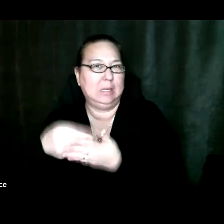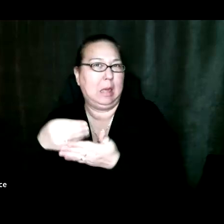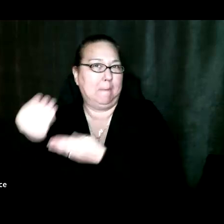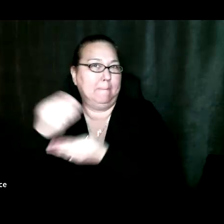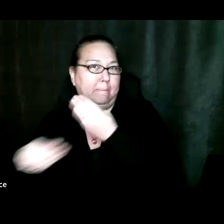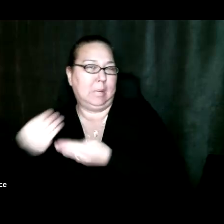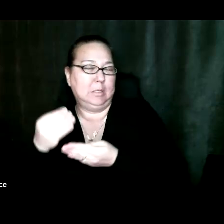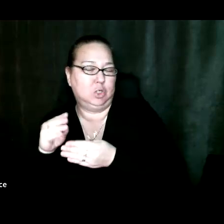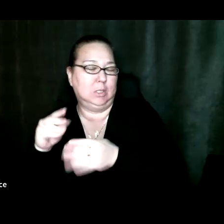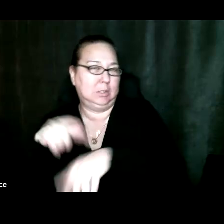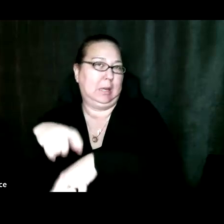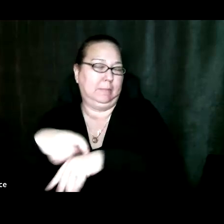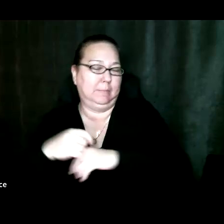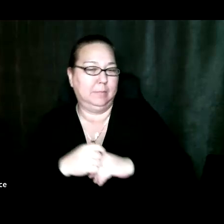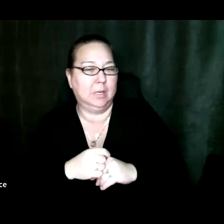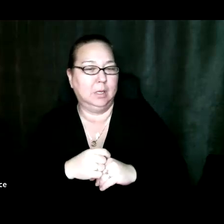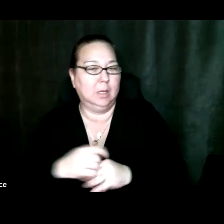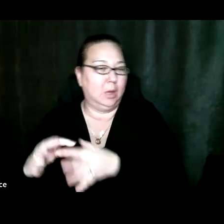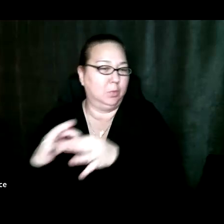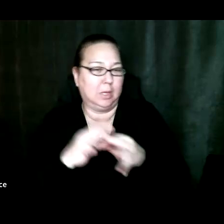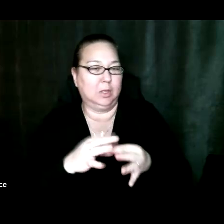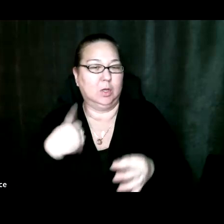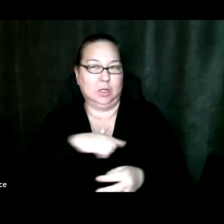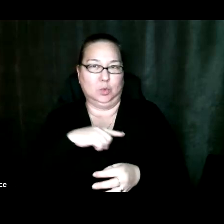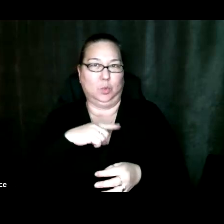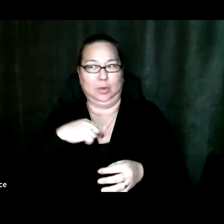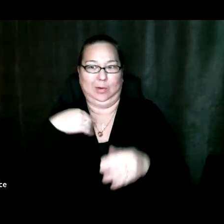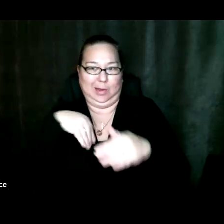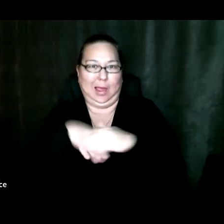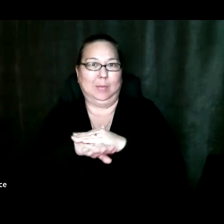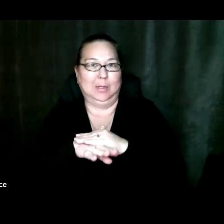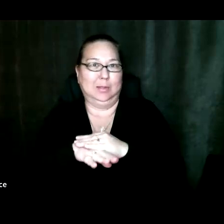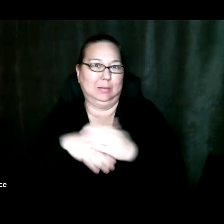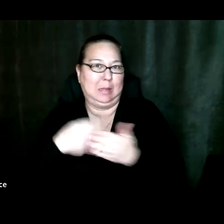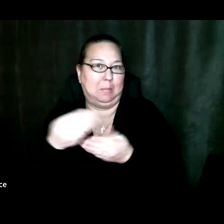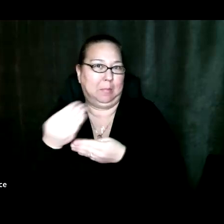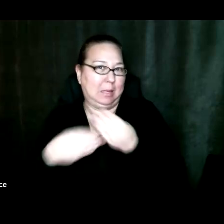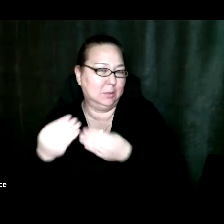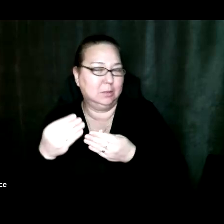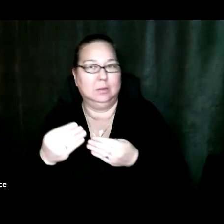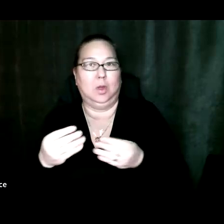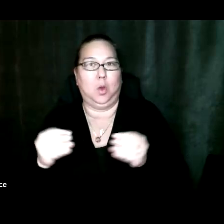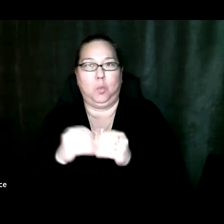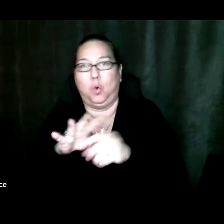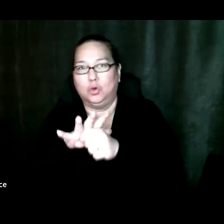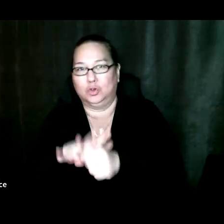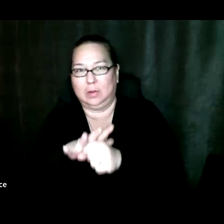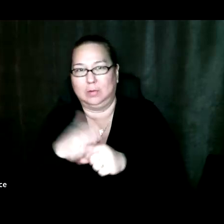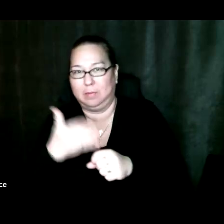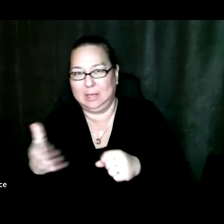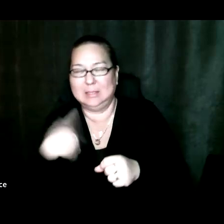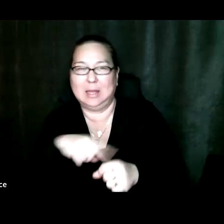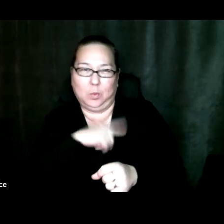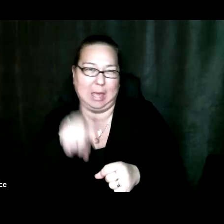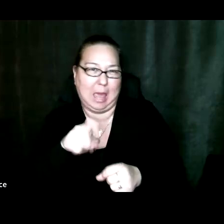What's happening with the budget, particularly as we're coming into a budget year that may have some more stressful things that we need to look